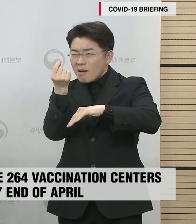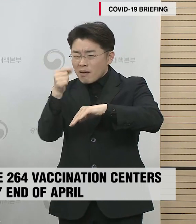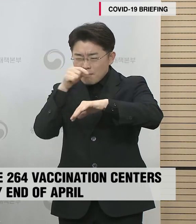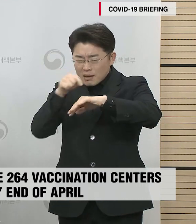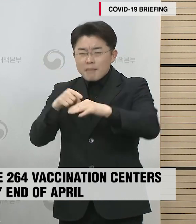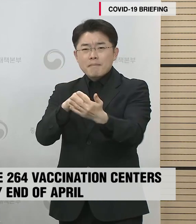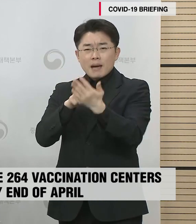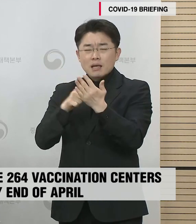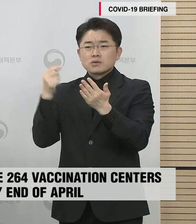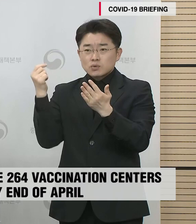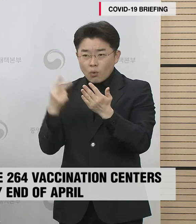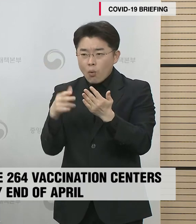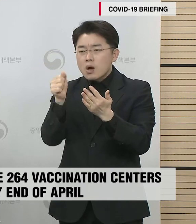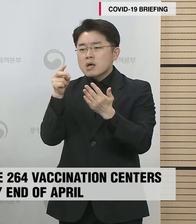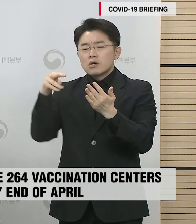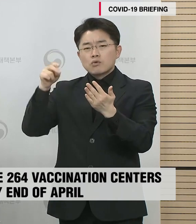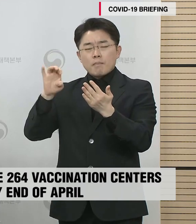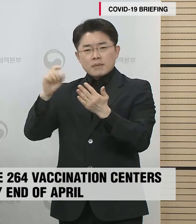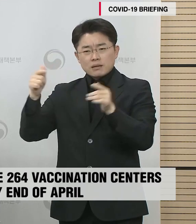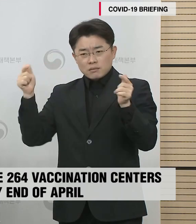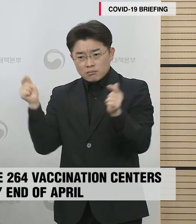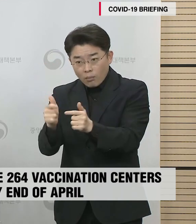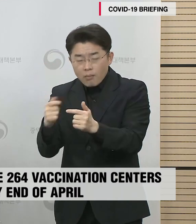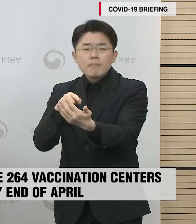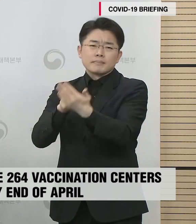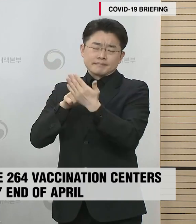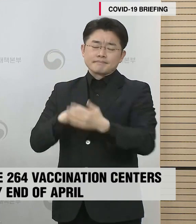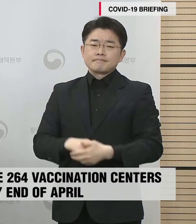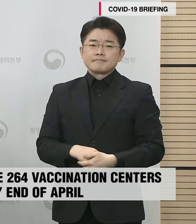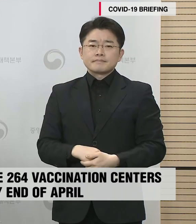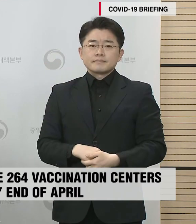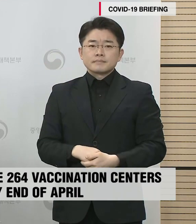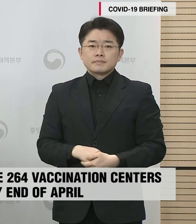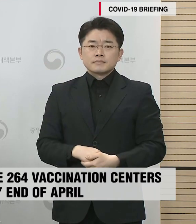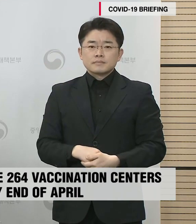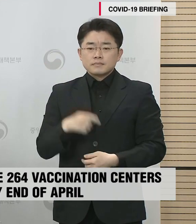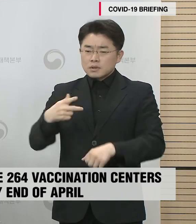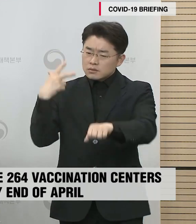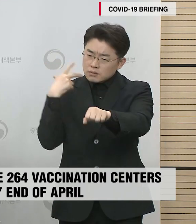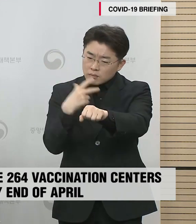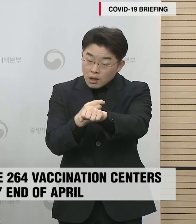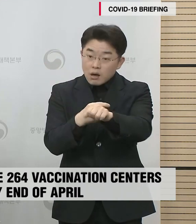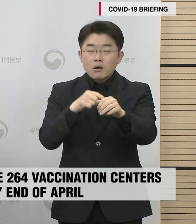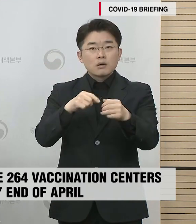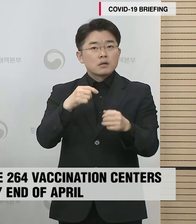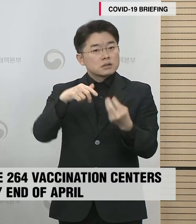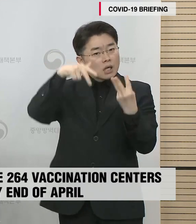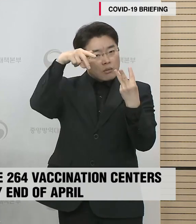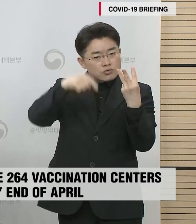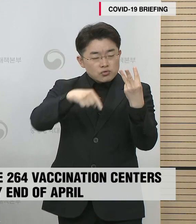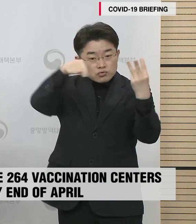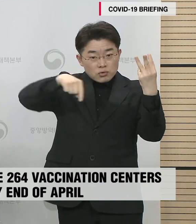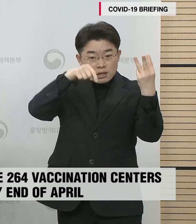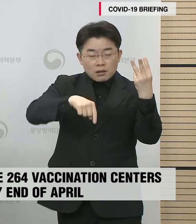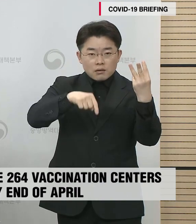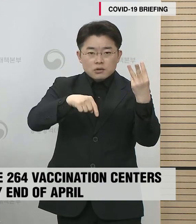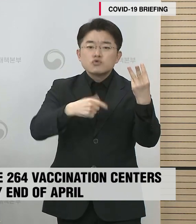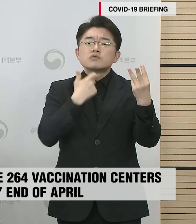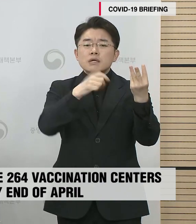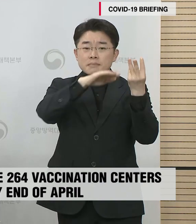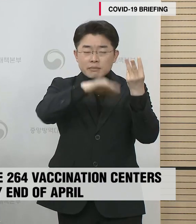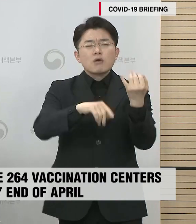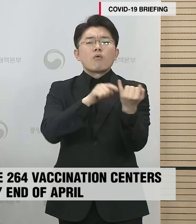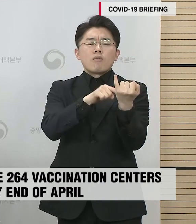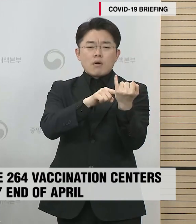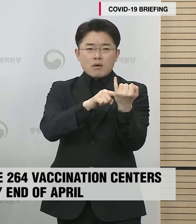the Janssen vaccines, they saw that 6 cases of blood clots have been observed, and they said